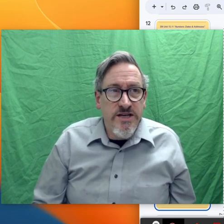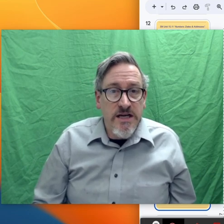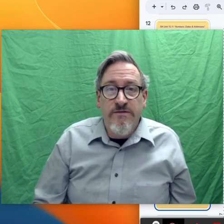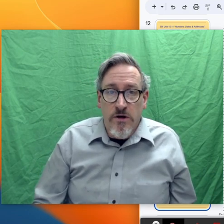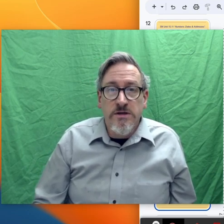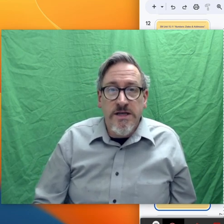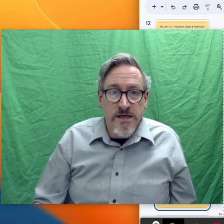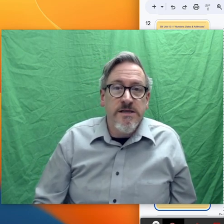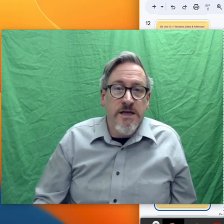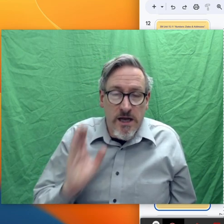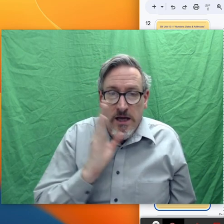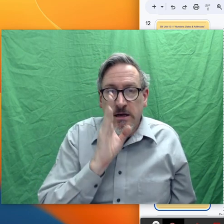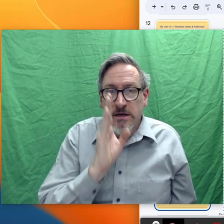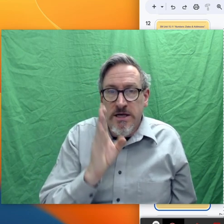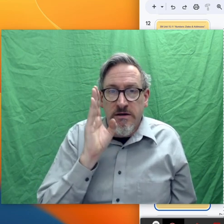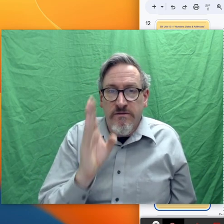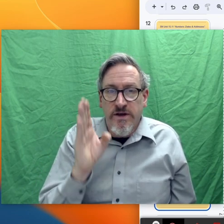The default is